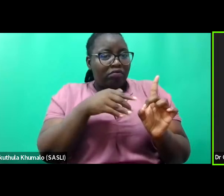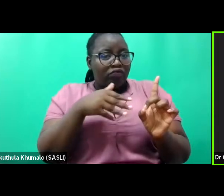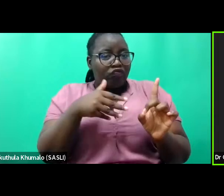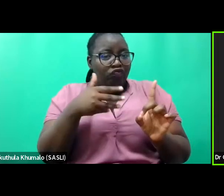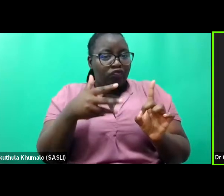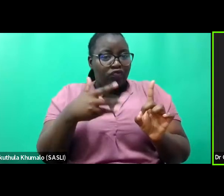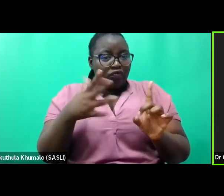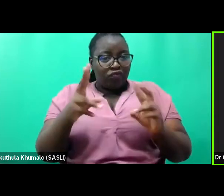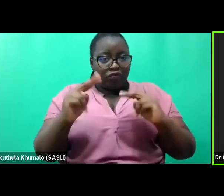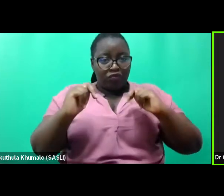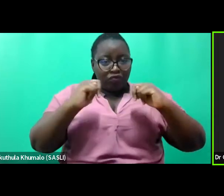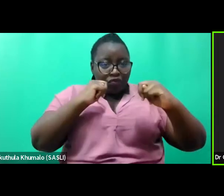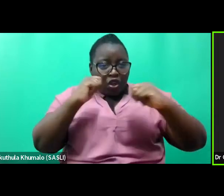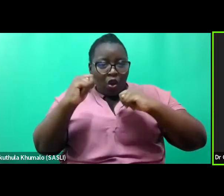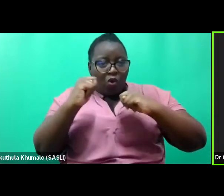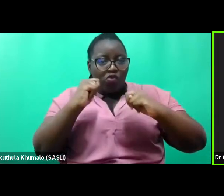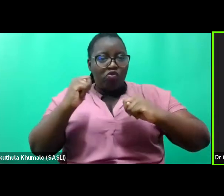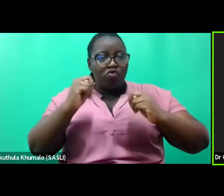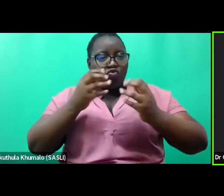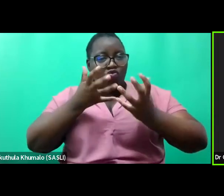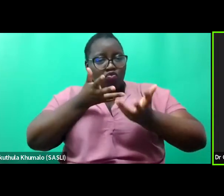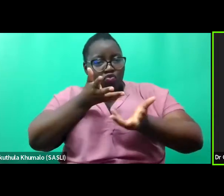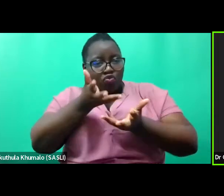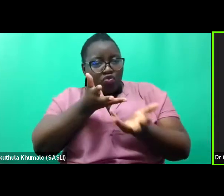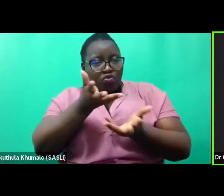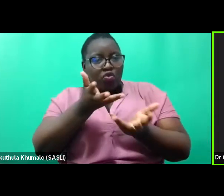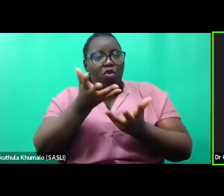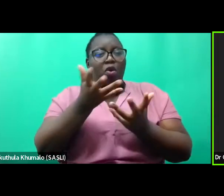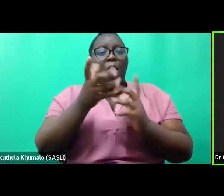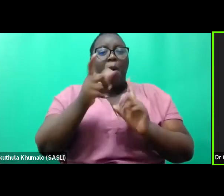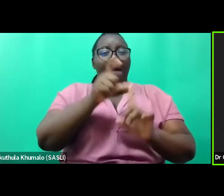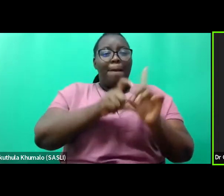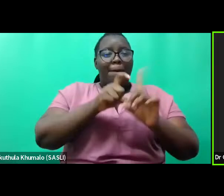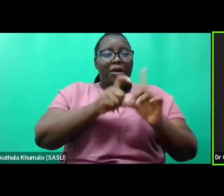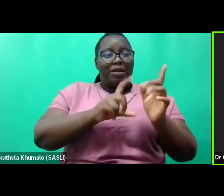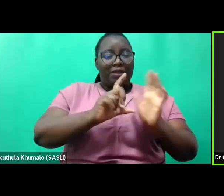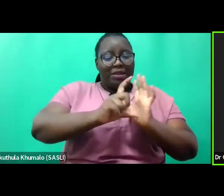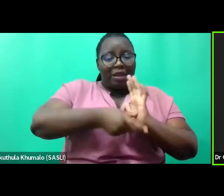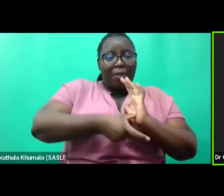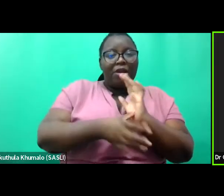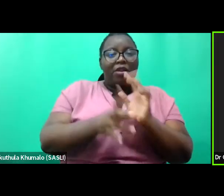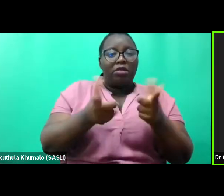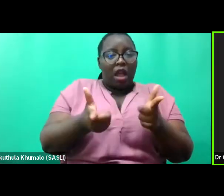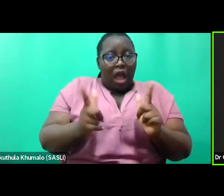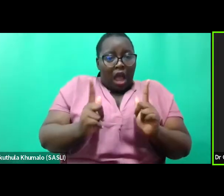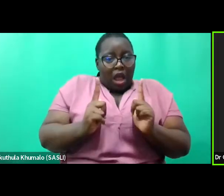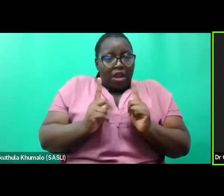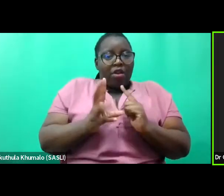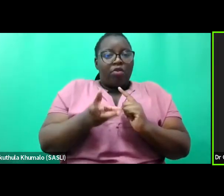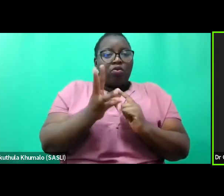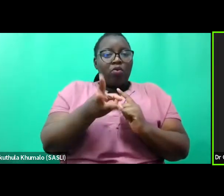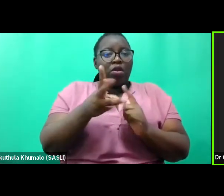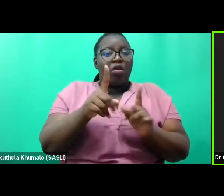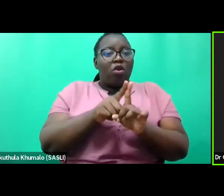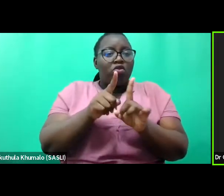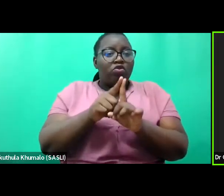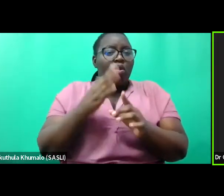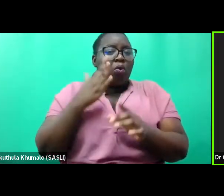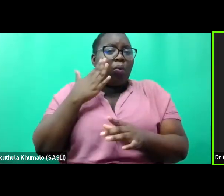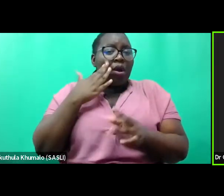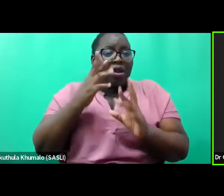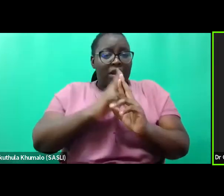negotiation for inclusion of persons with disabilities to be allowed. However, while responding, as far as